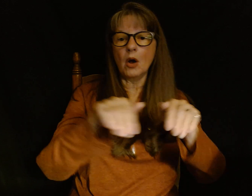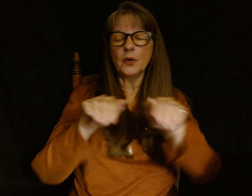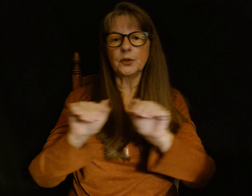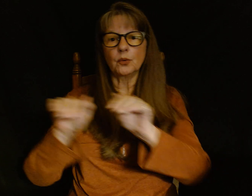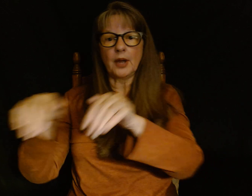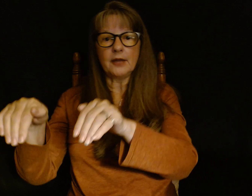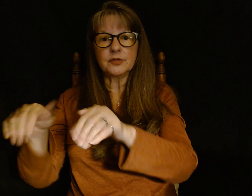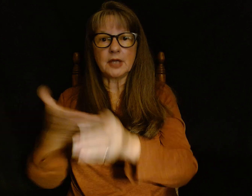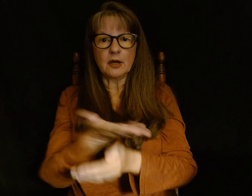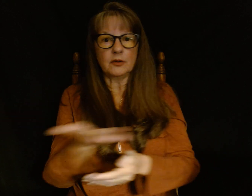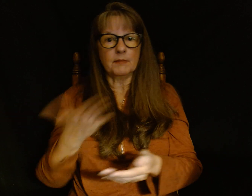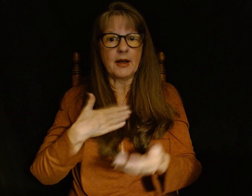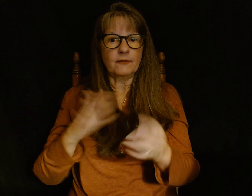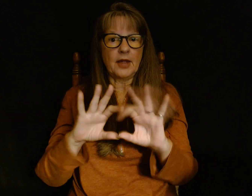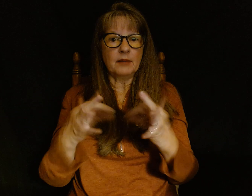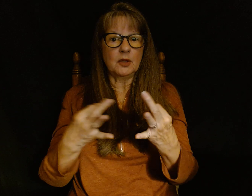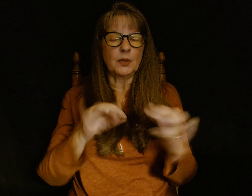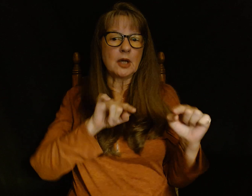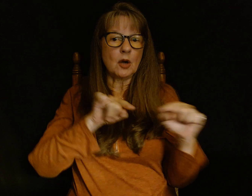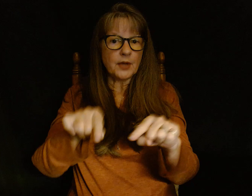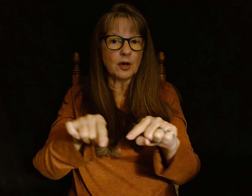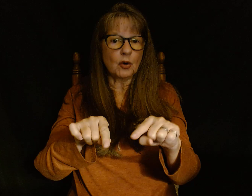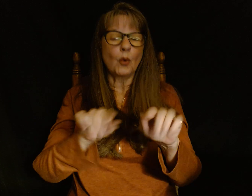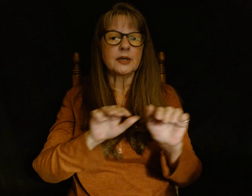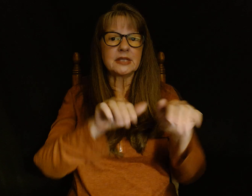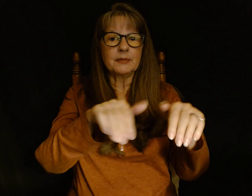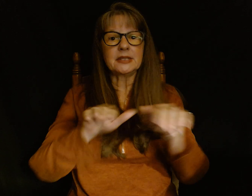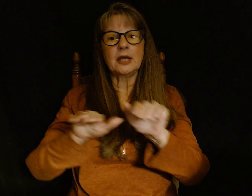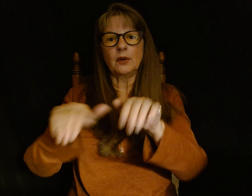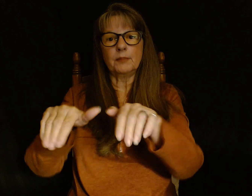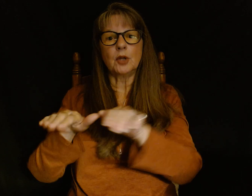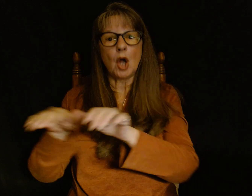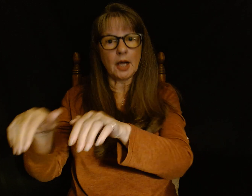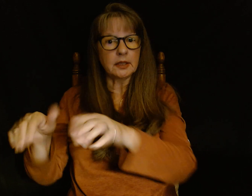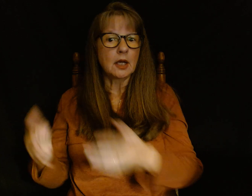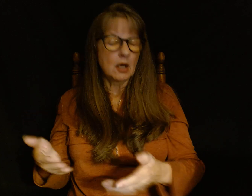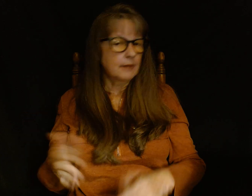the graves there that my family, we go there, or a cemetery plot.